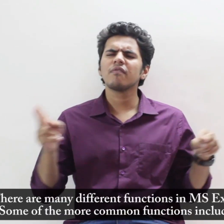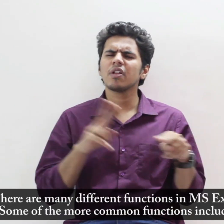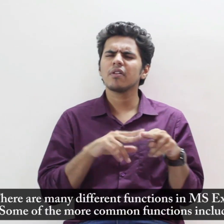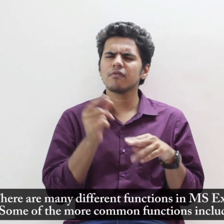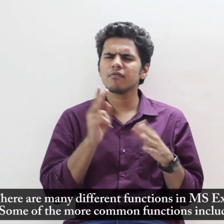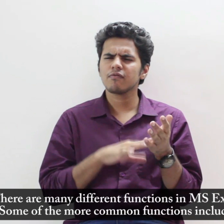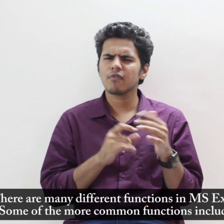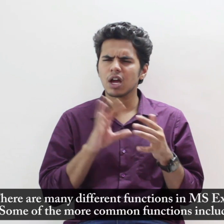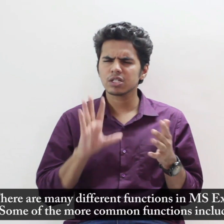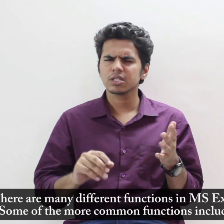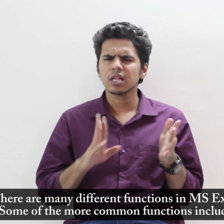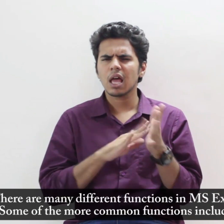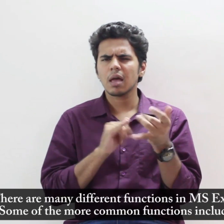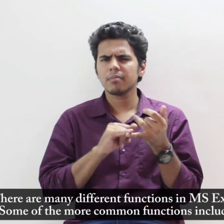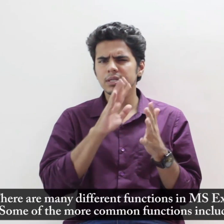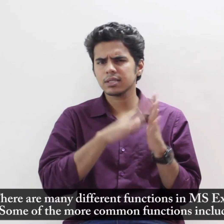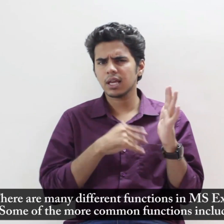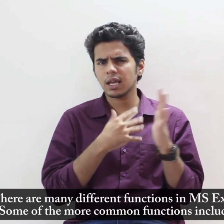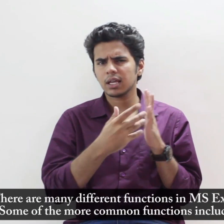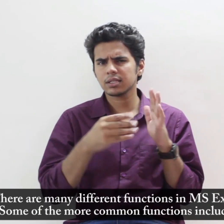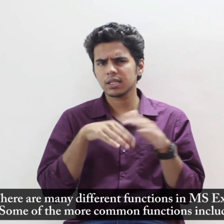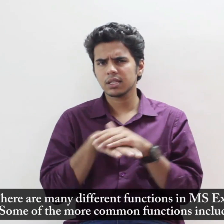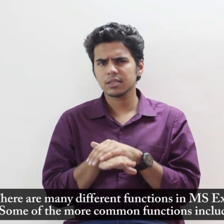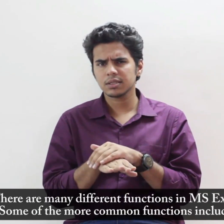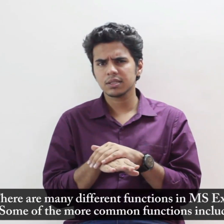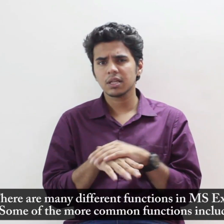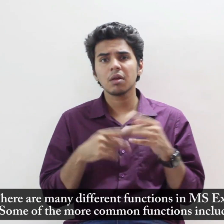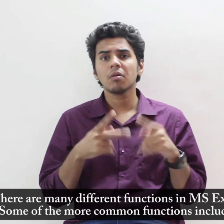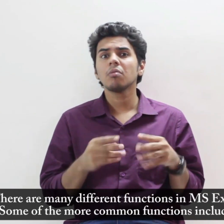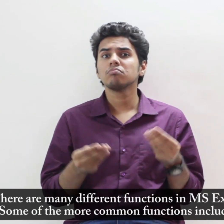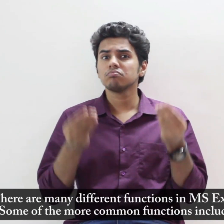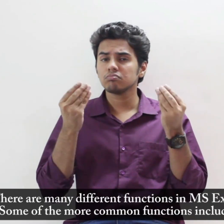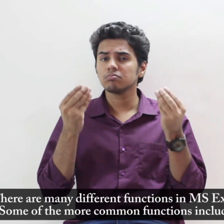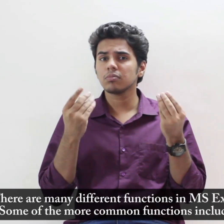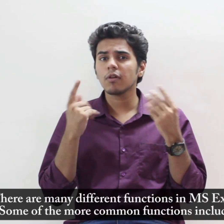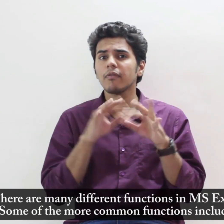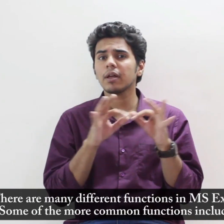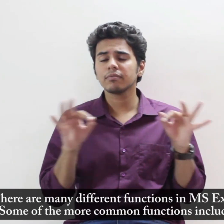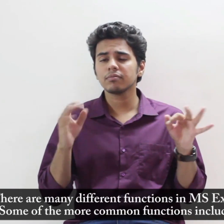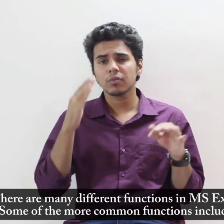There are many different functions in MS Excel. Some of the more common functions include